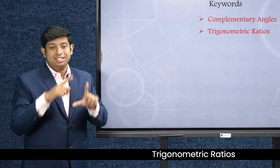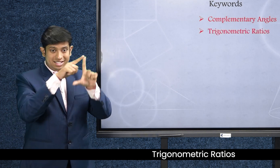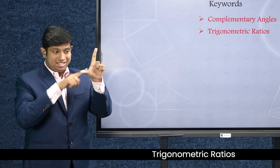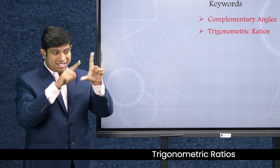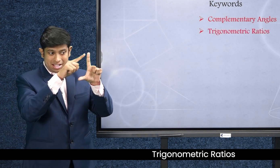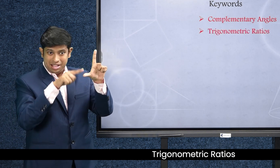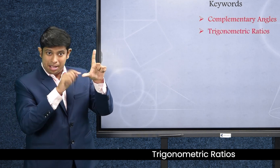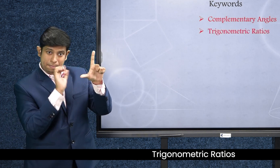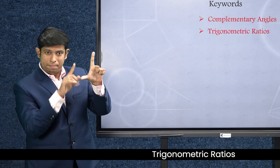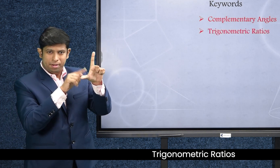trigonometric ratios,